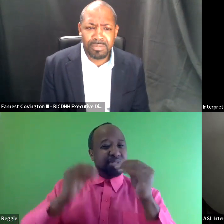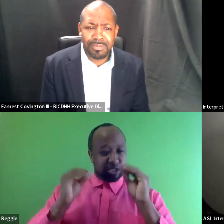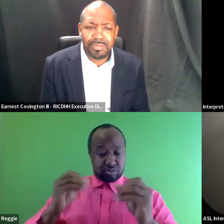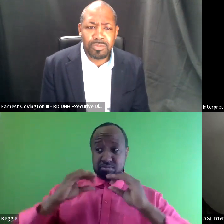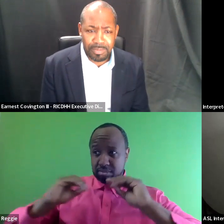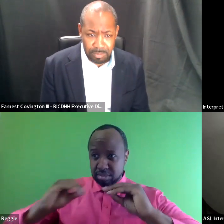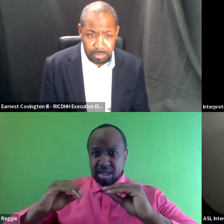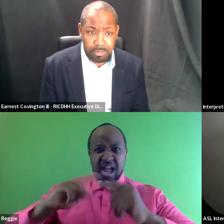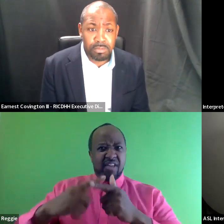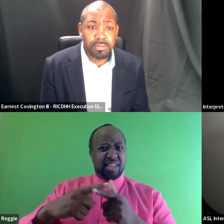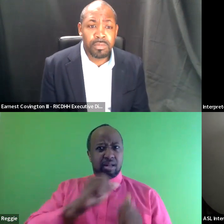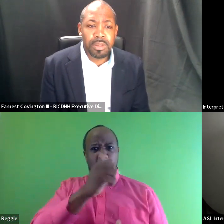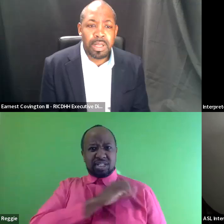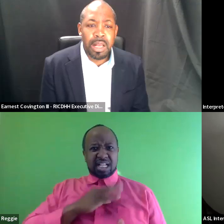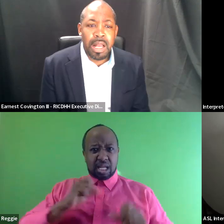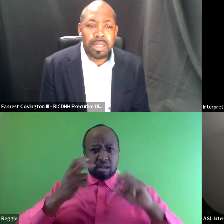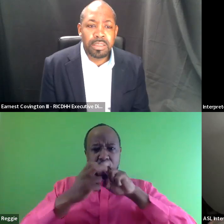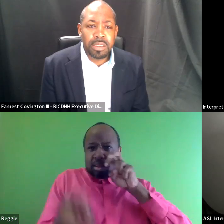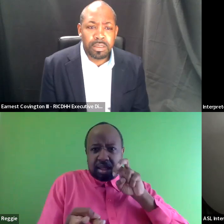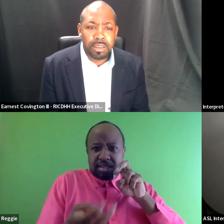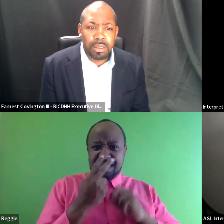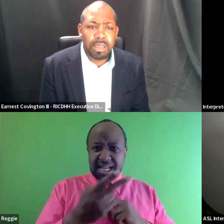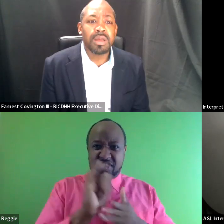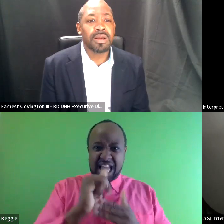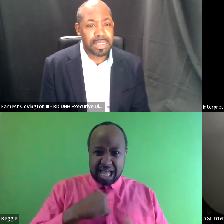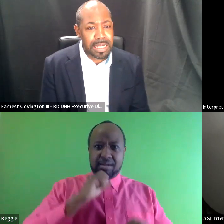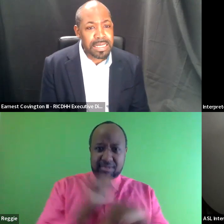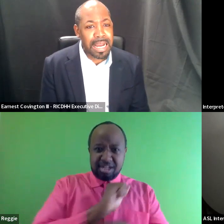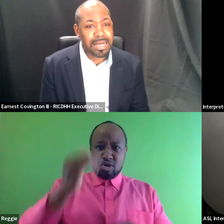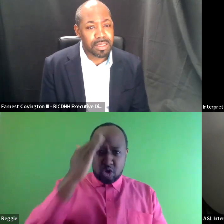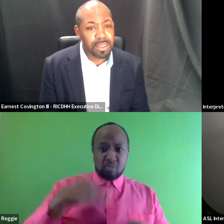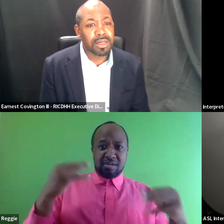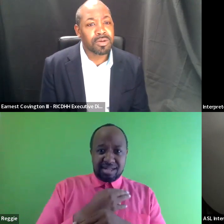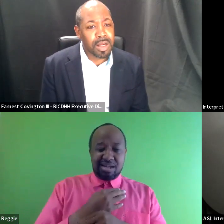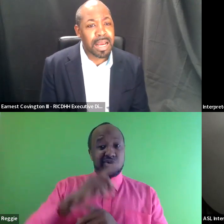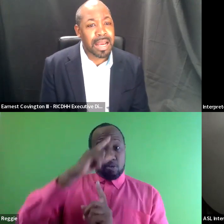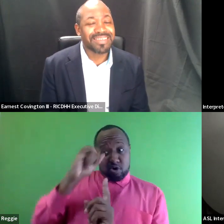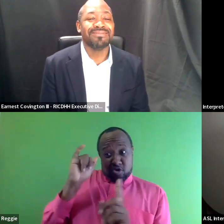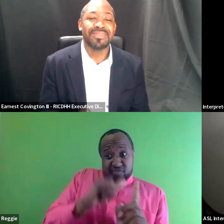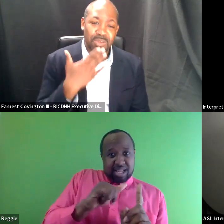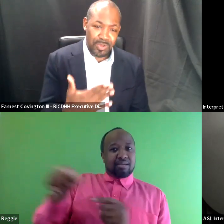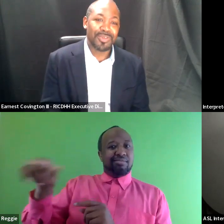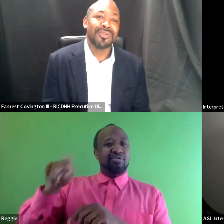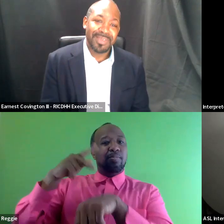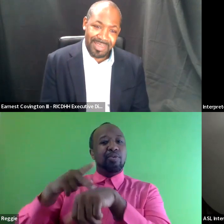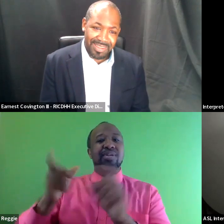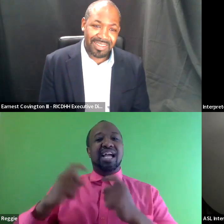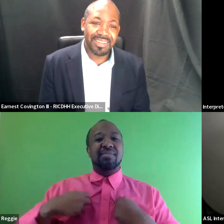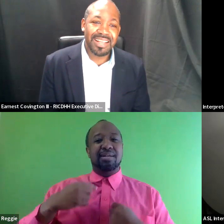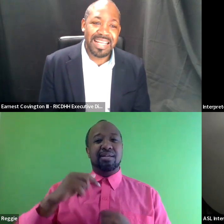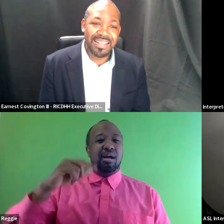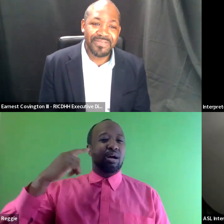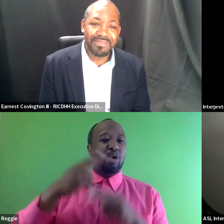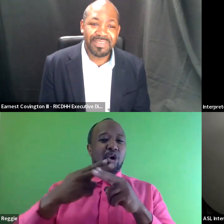come on in. You can teach math temporarily. And the staff were shocked that I knew that much math